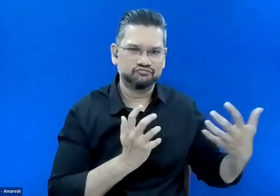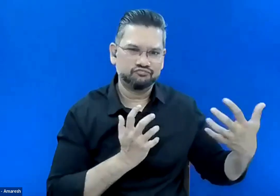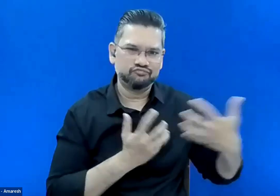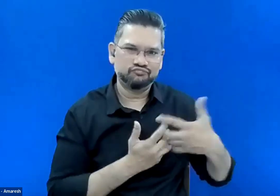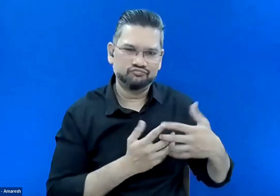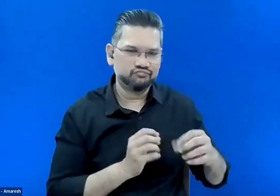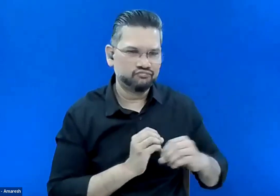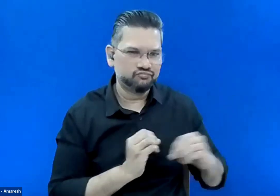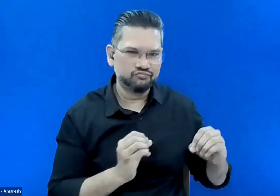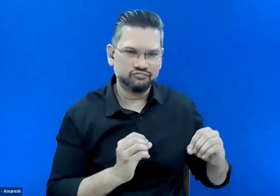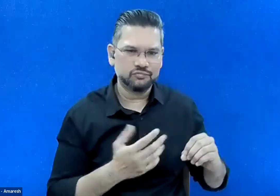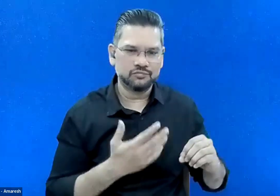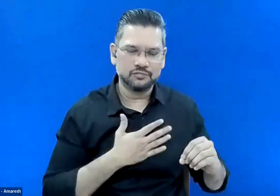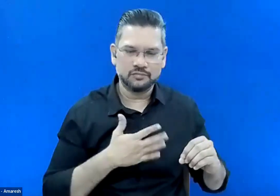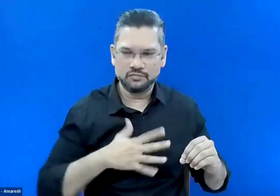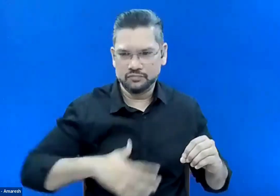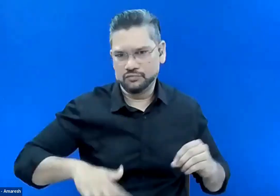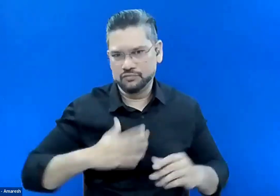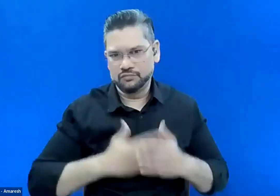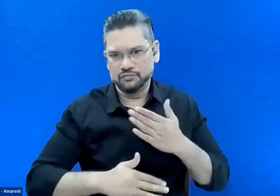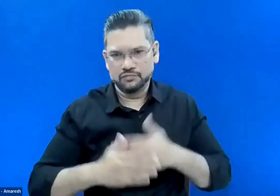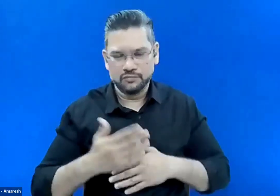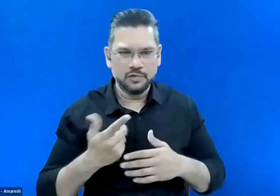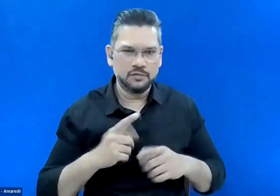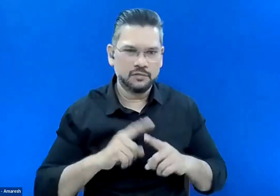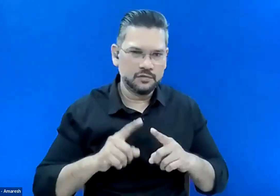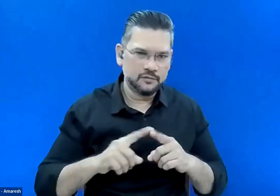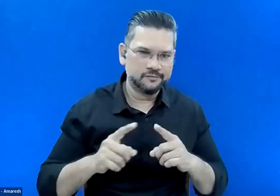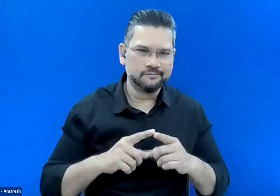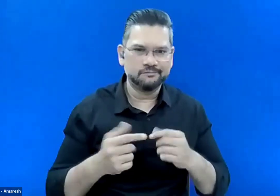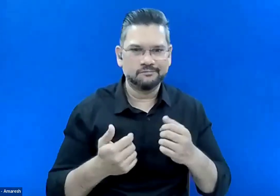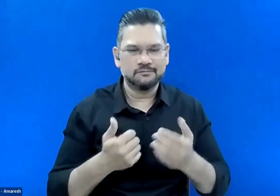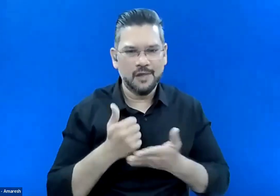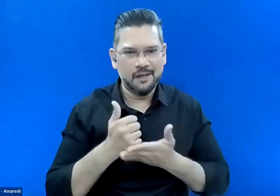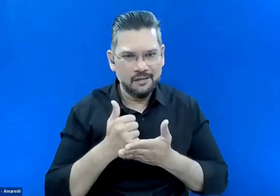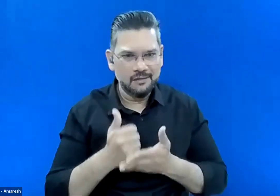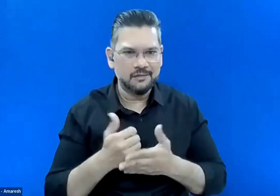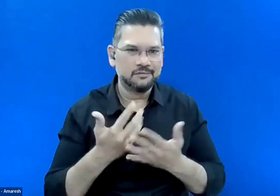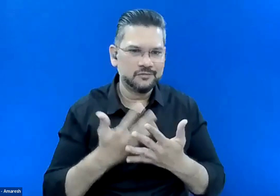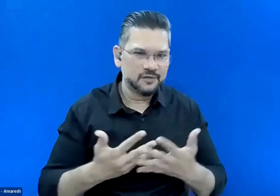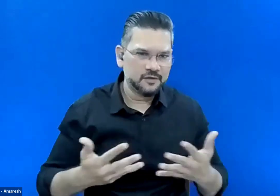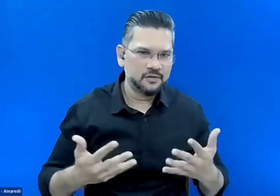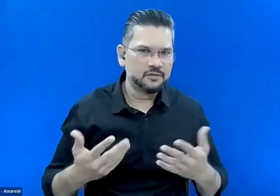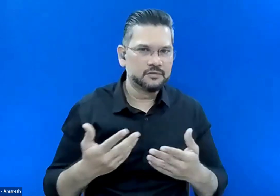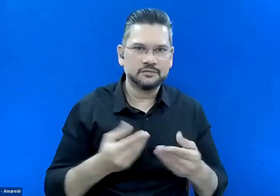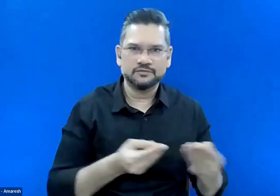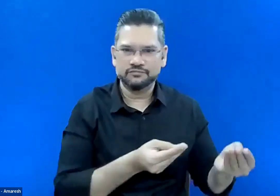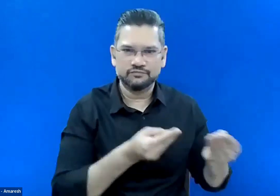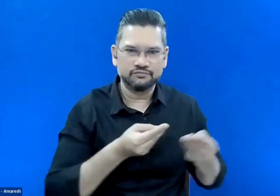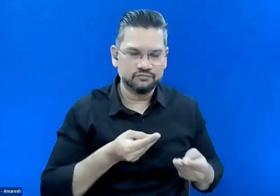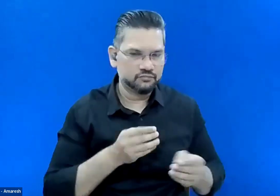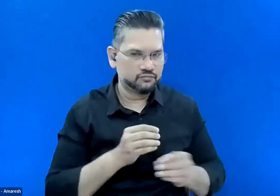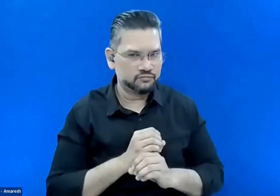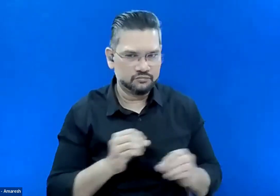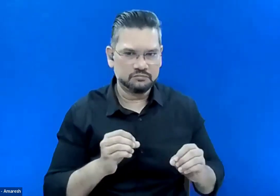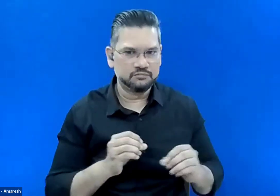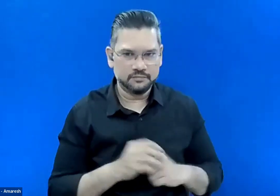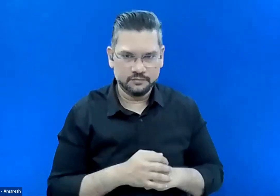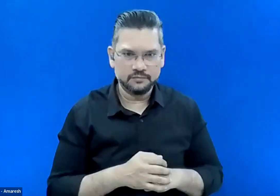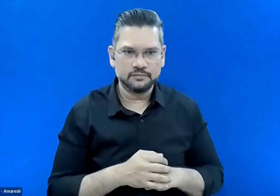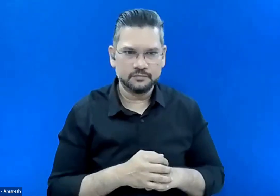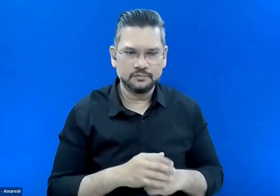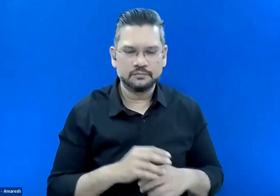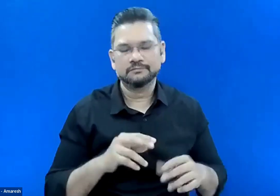accommodation or assistive devices necessary for their inclusion and academic success. This leads to youth